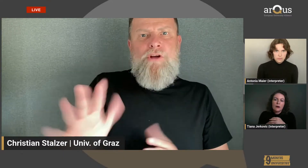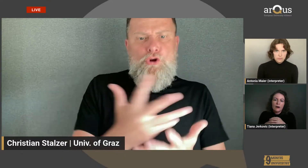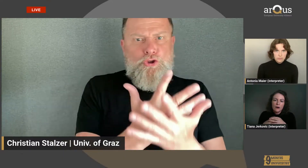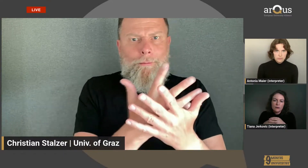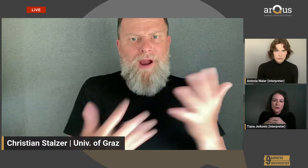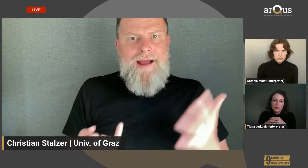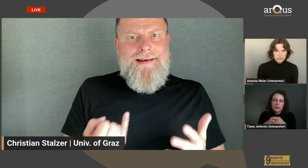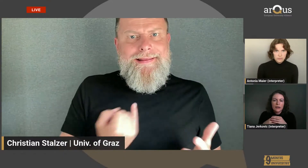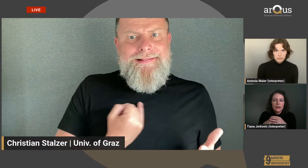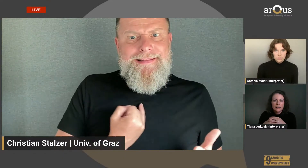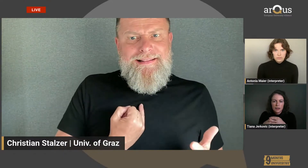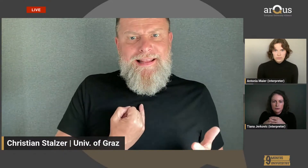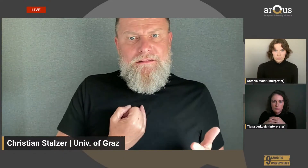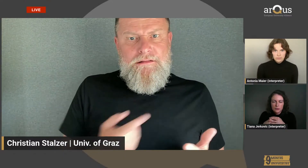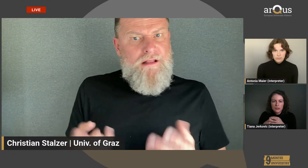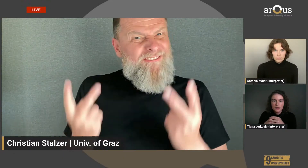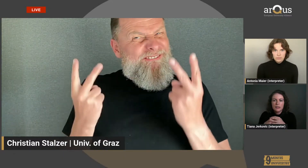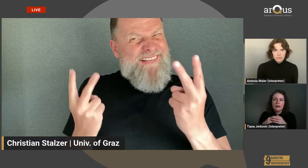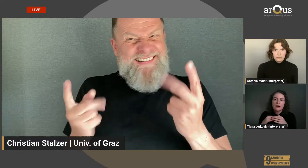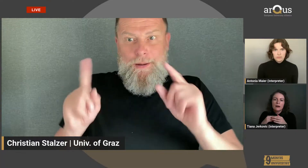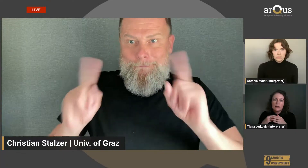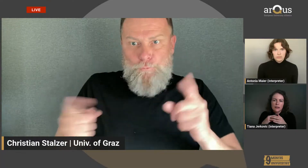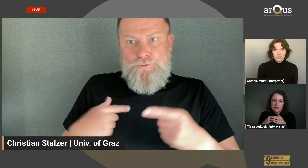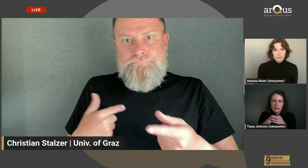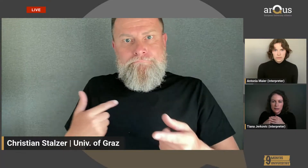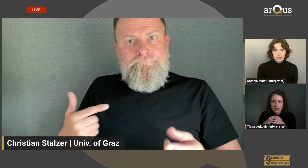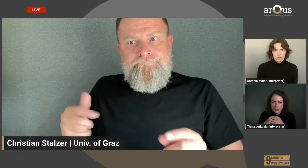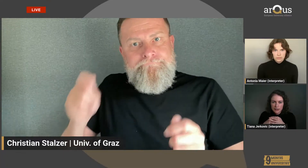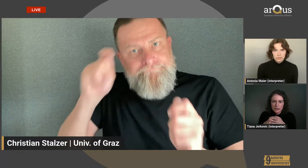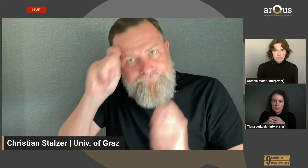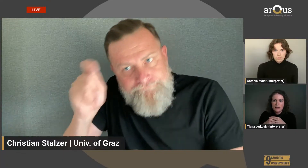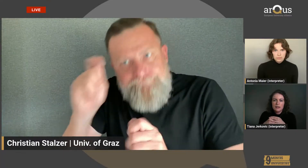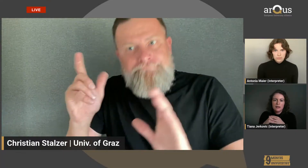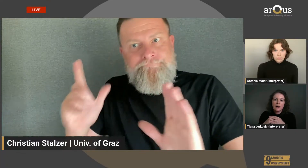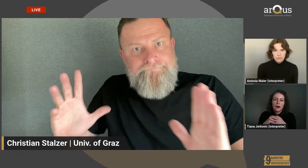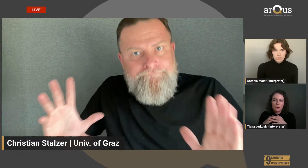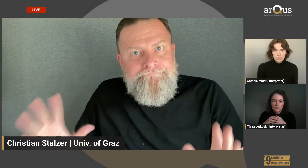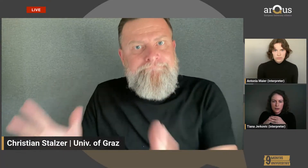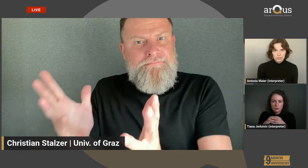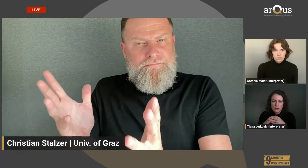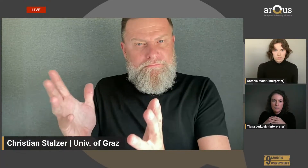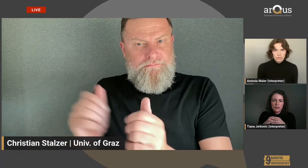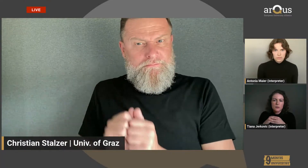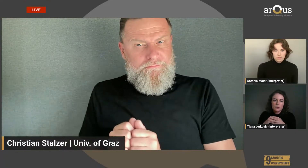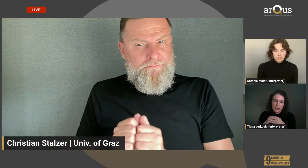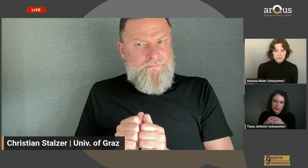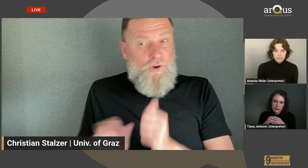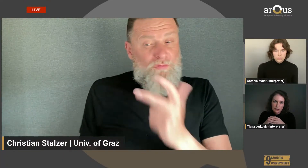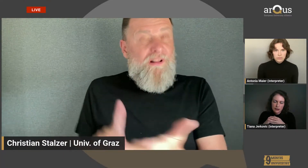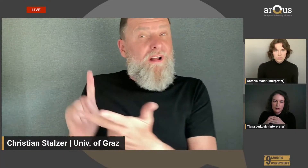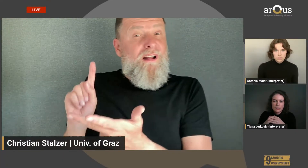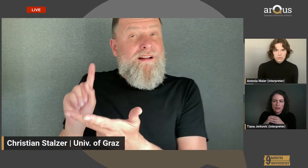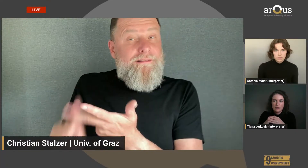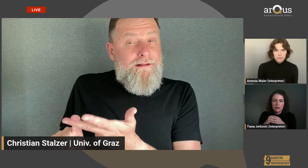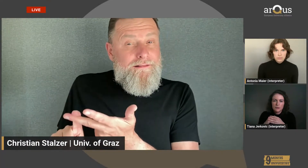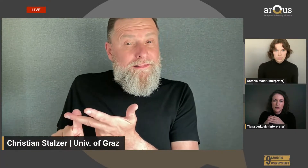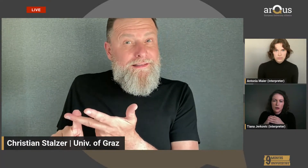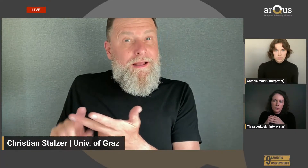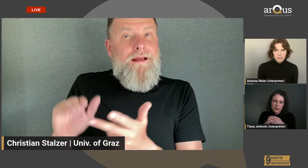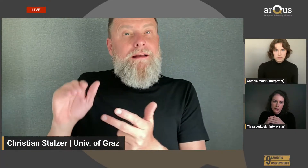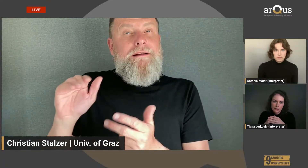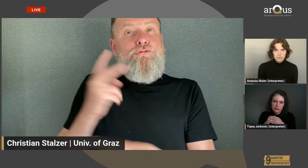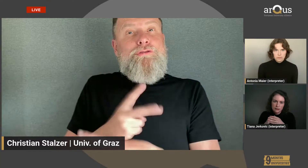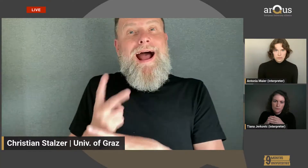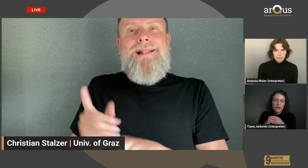that also in the deaf community, that the identity of deaf people is protected and that sign languages